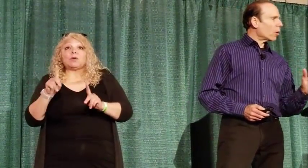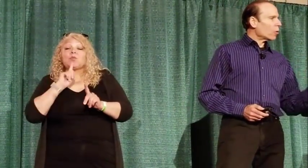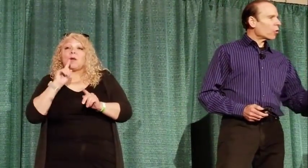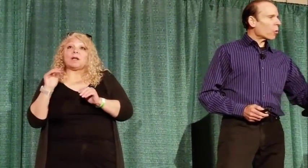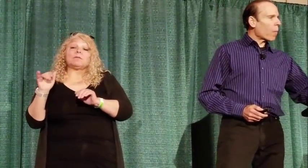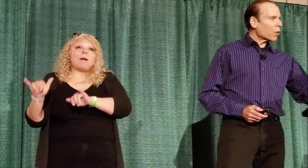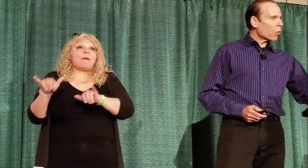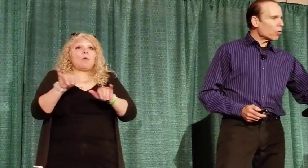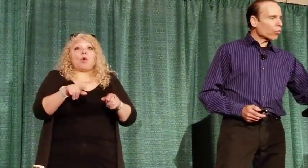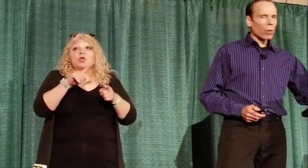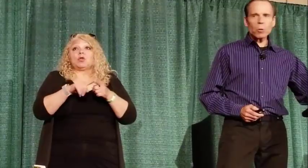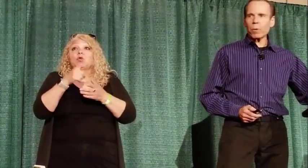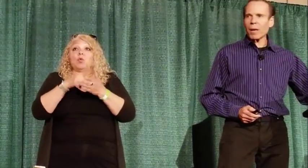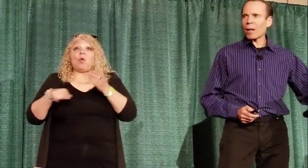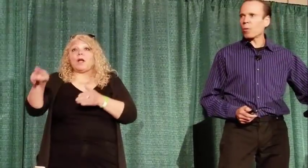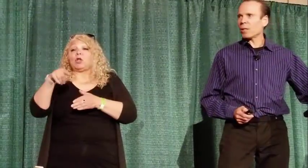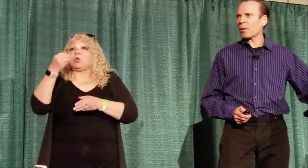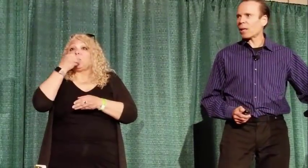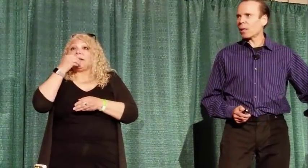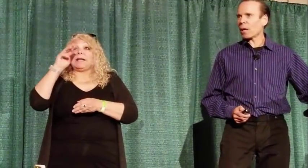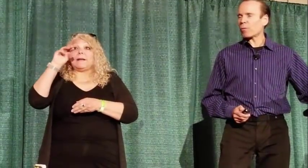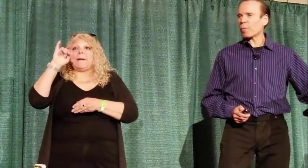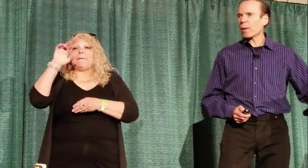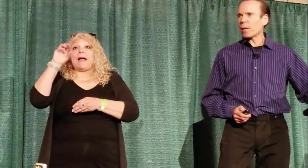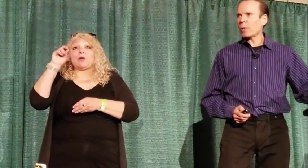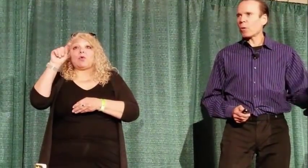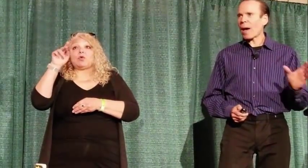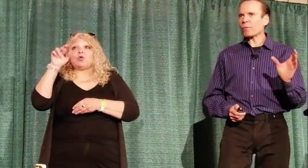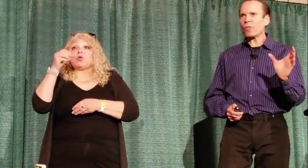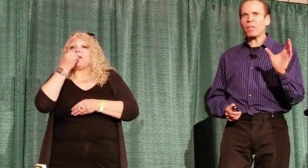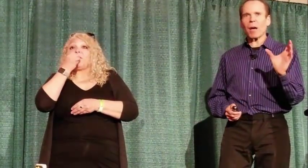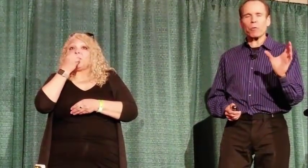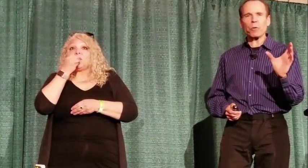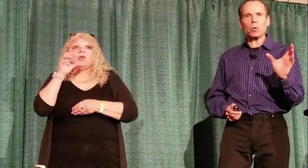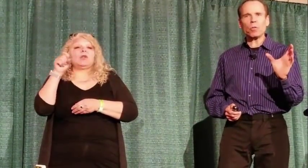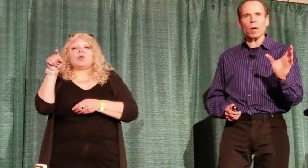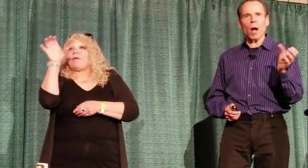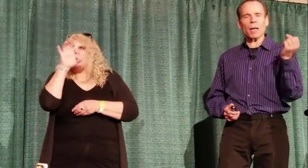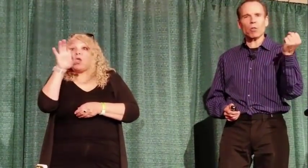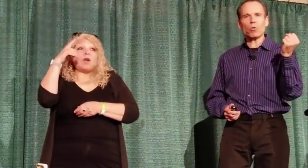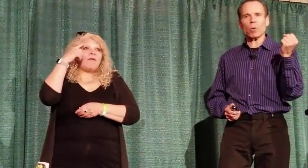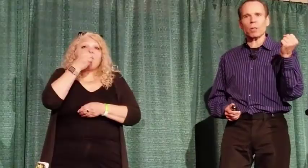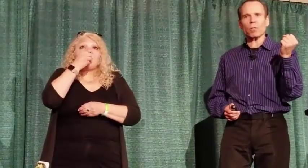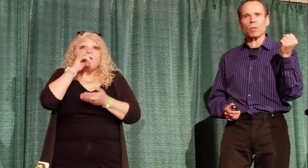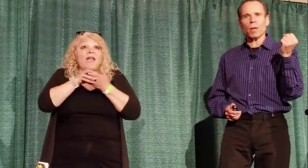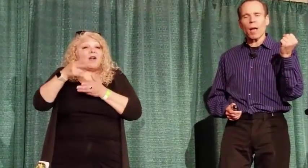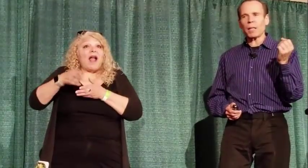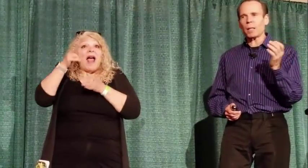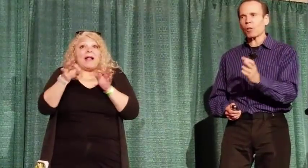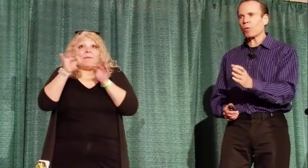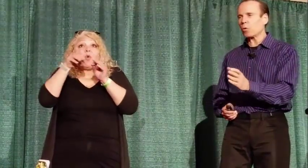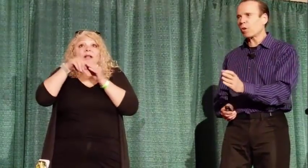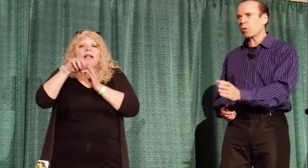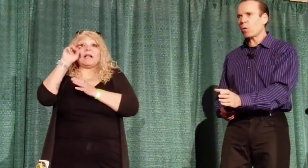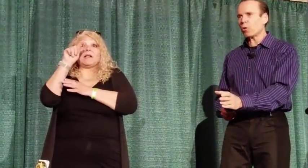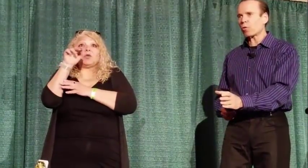proportional to your micronutrient per calorie intake in life. That means you have to seek out foods that are high in nutrients and eat